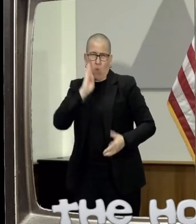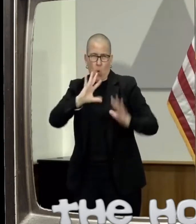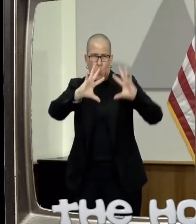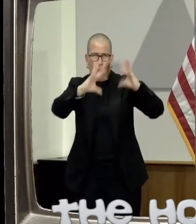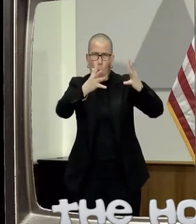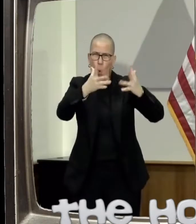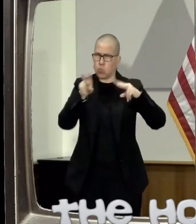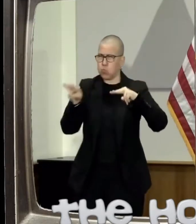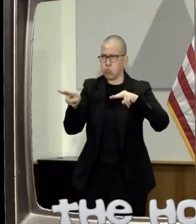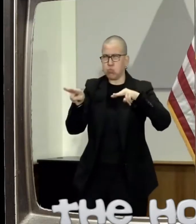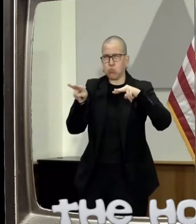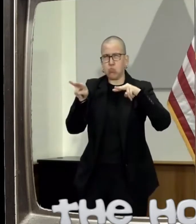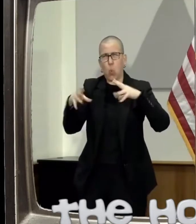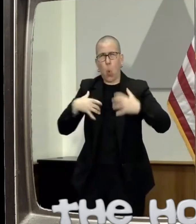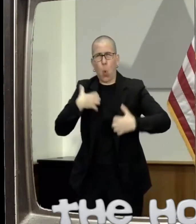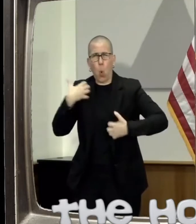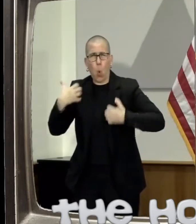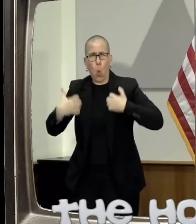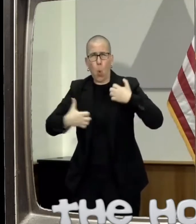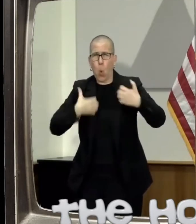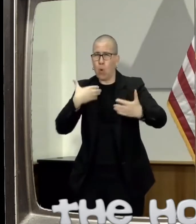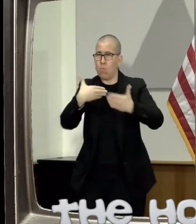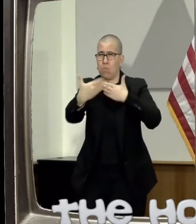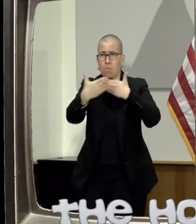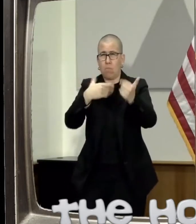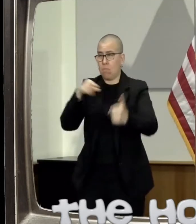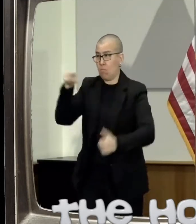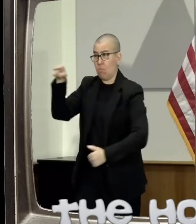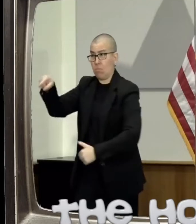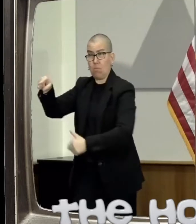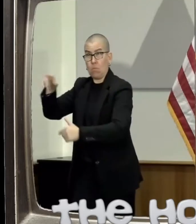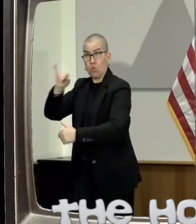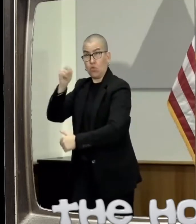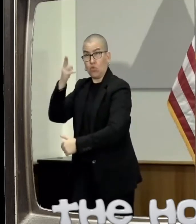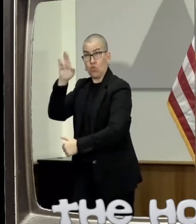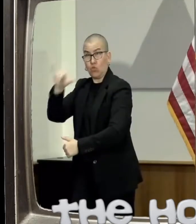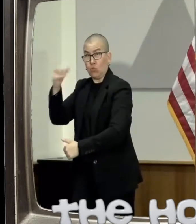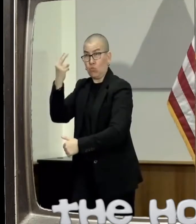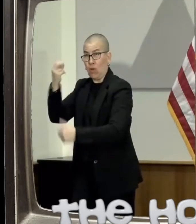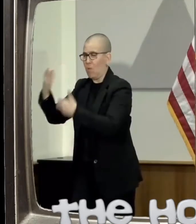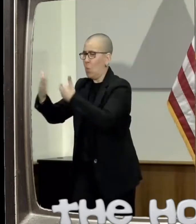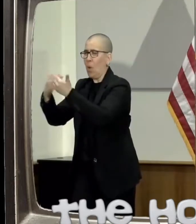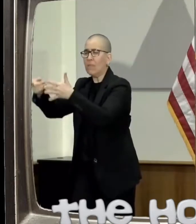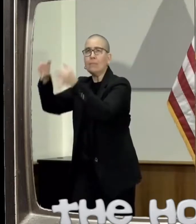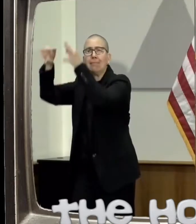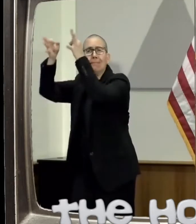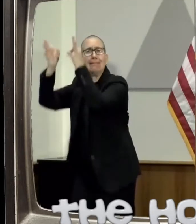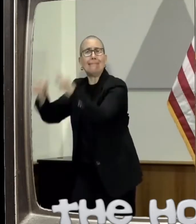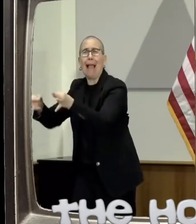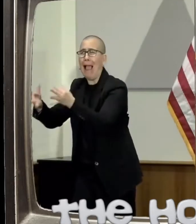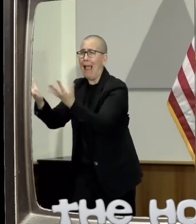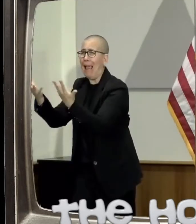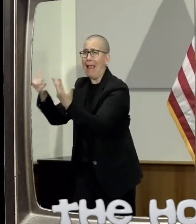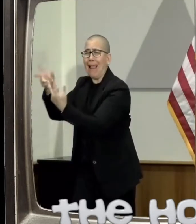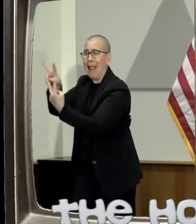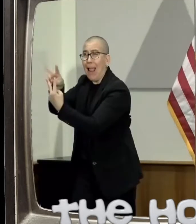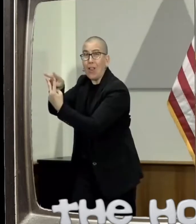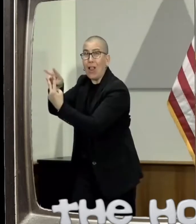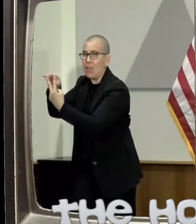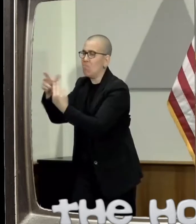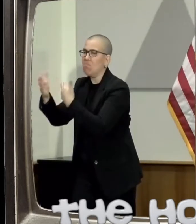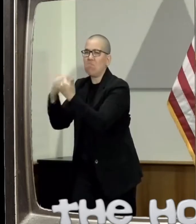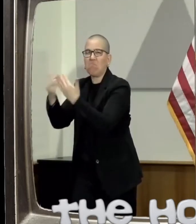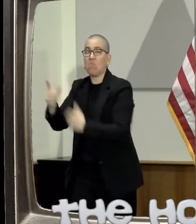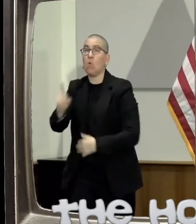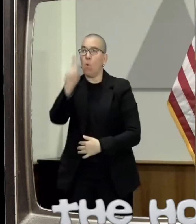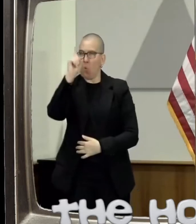Regardless of the outcome of this trial, regardless of the decision made by the jury, there is one true reality,